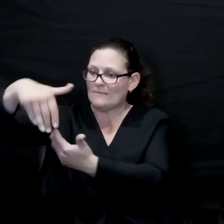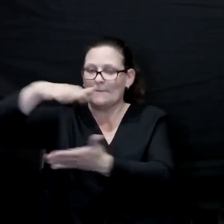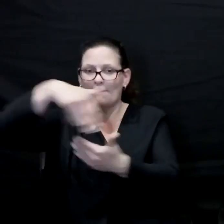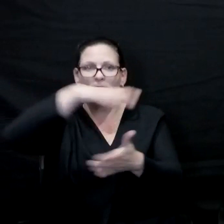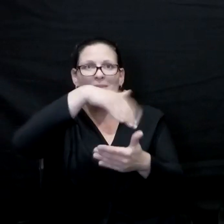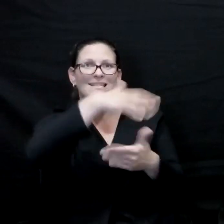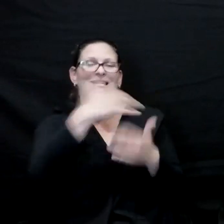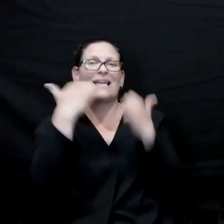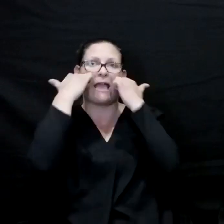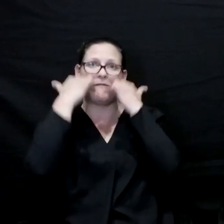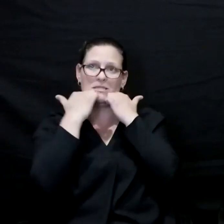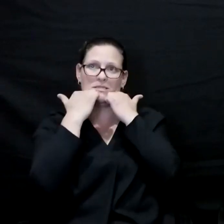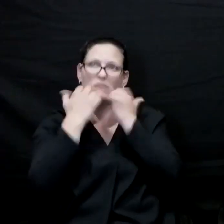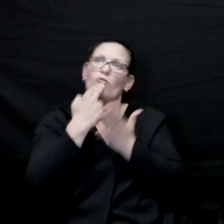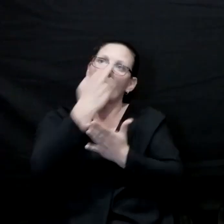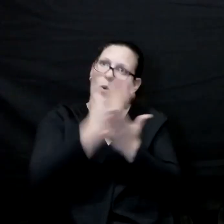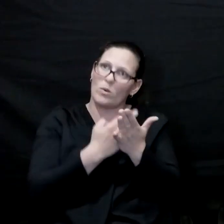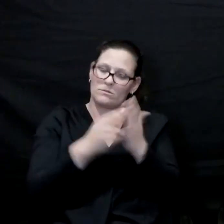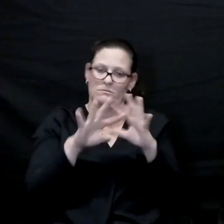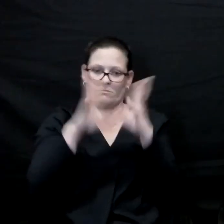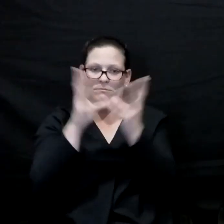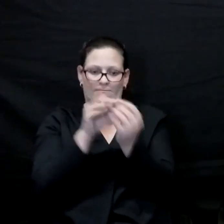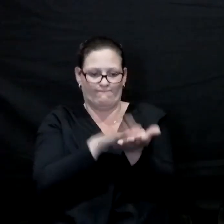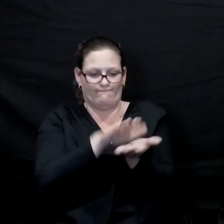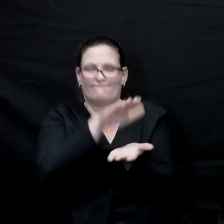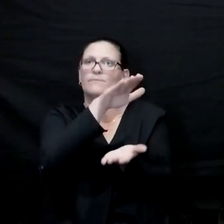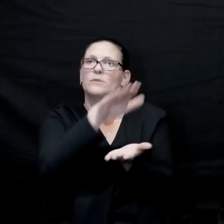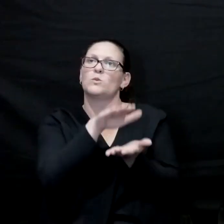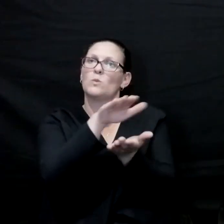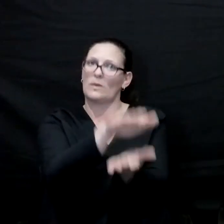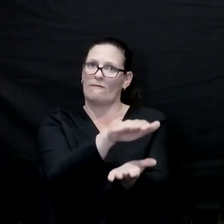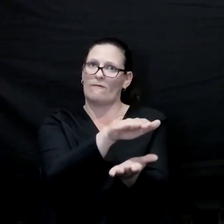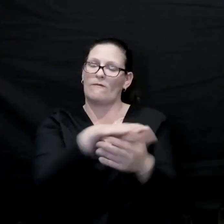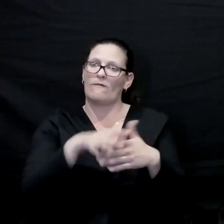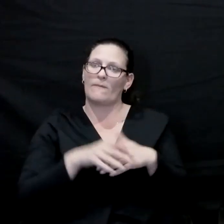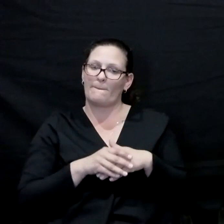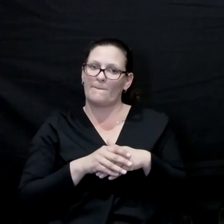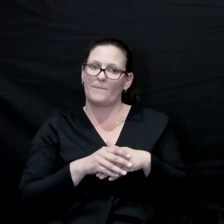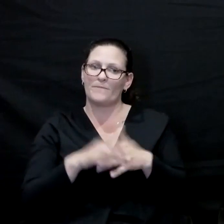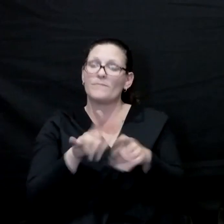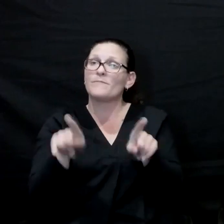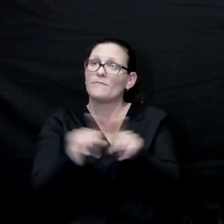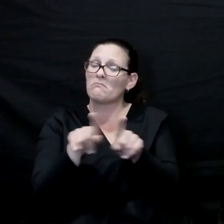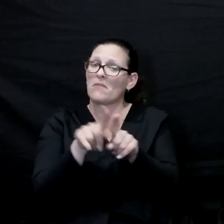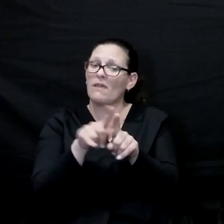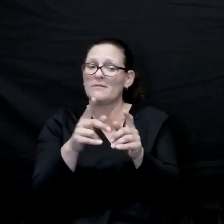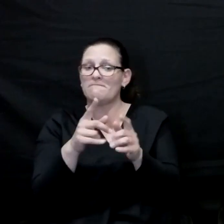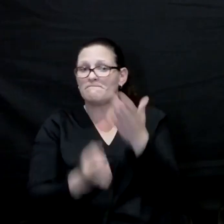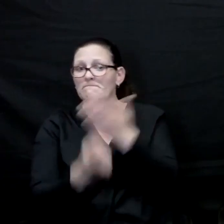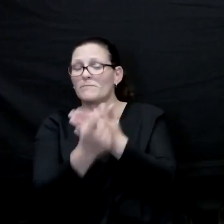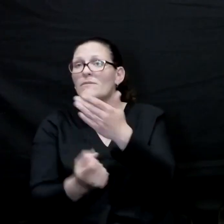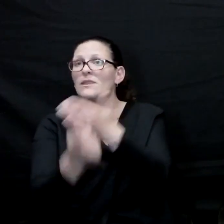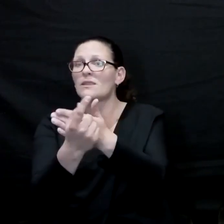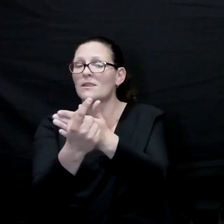In addition, there's also the issue with our community who are both deaf and